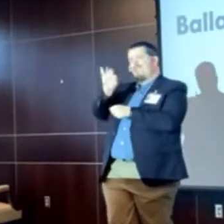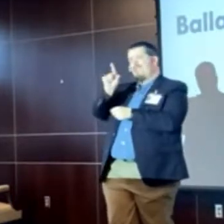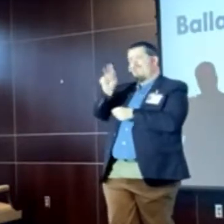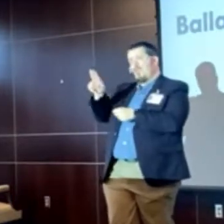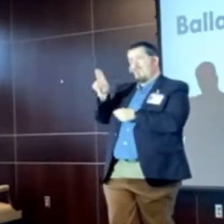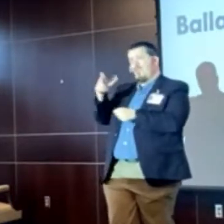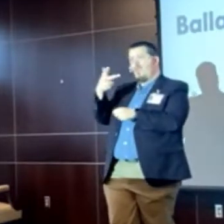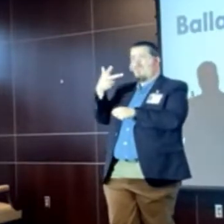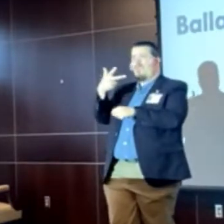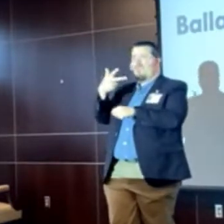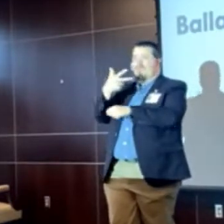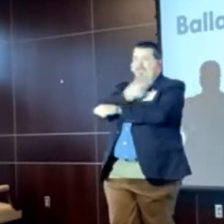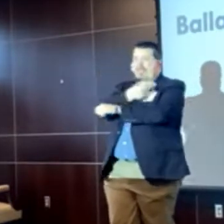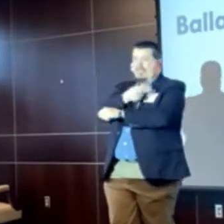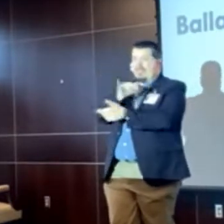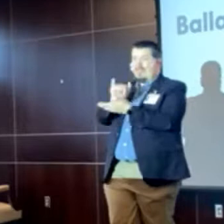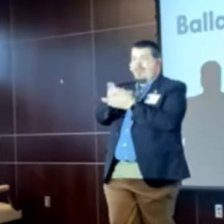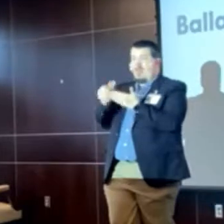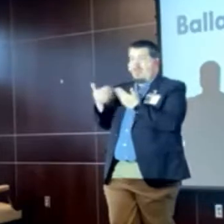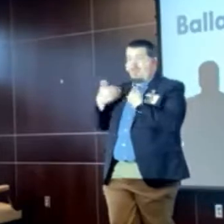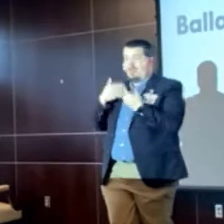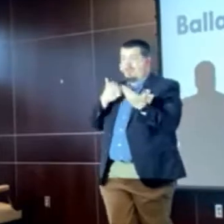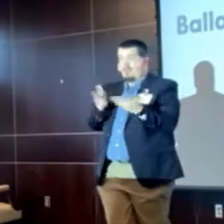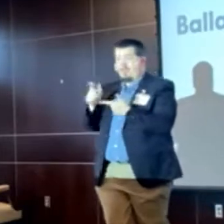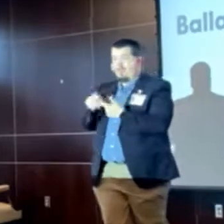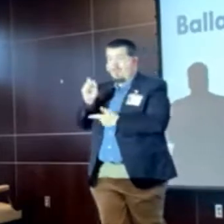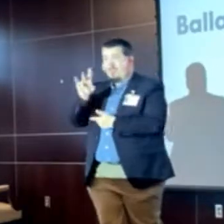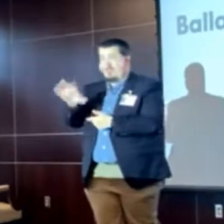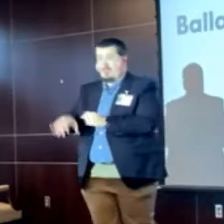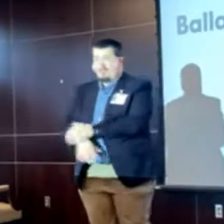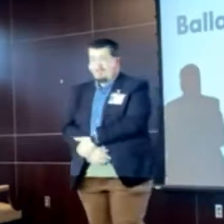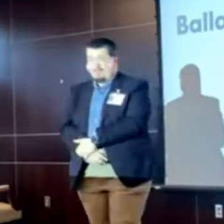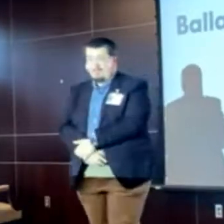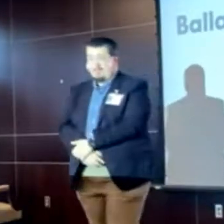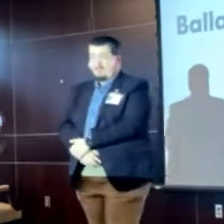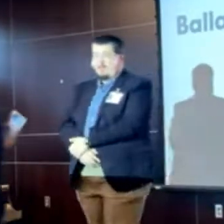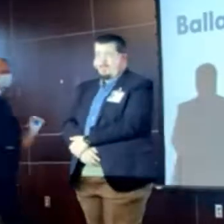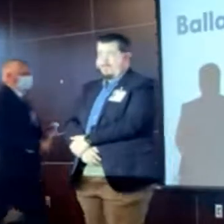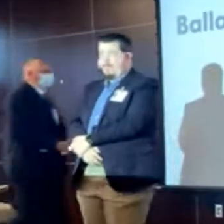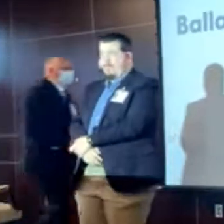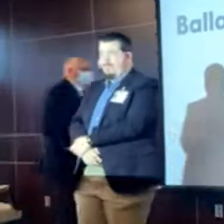vaccine. That's all I have, and I will turn it over to Eric.